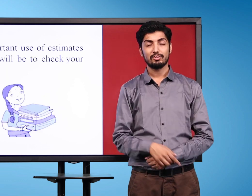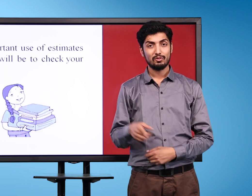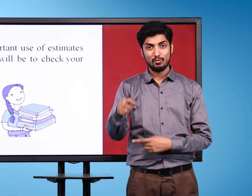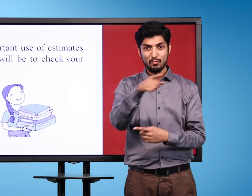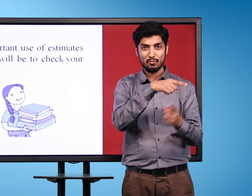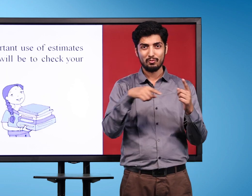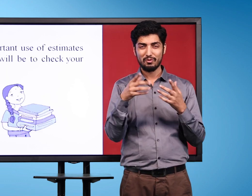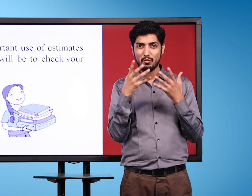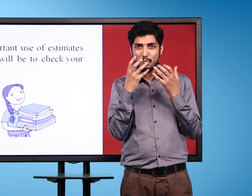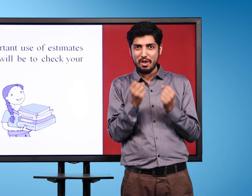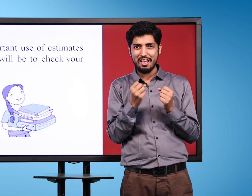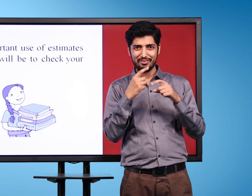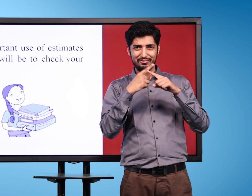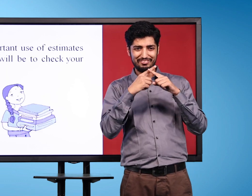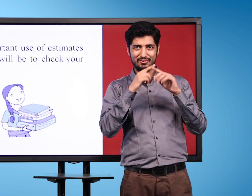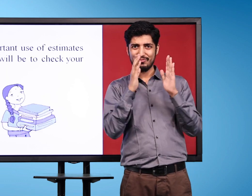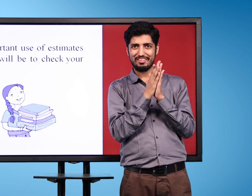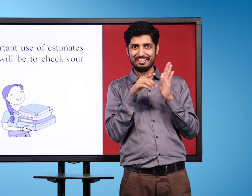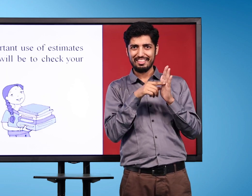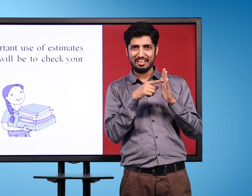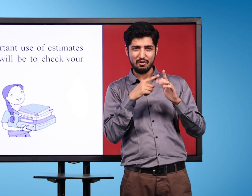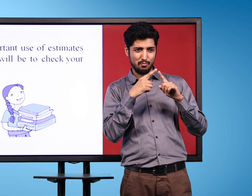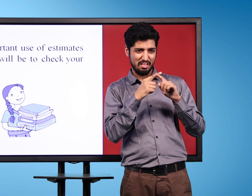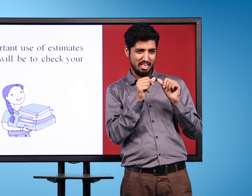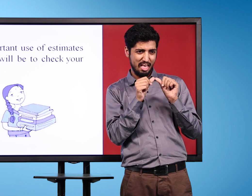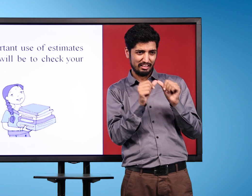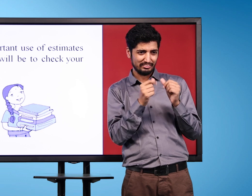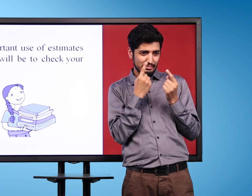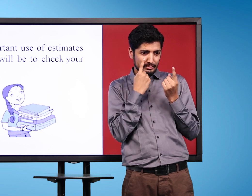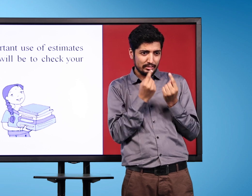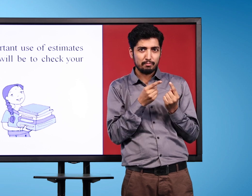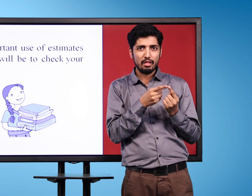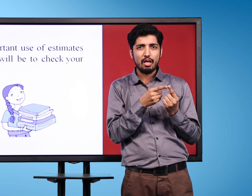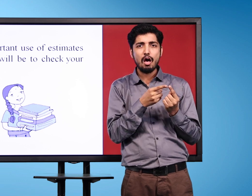An important use of estimates for you will be to check your answers.